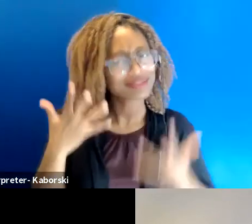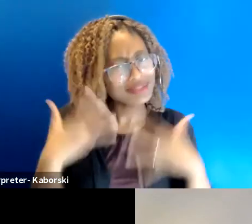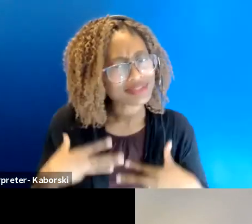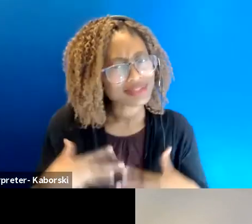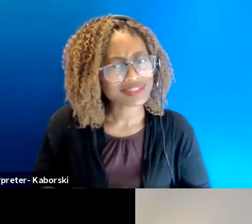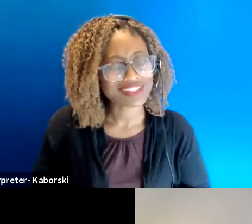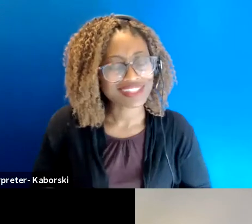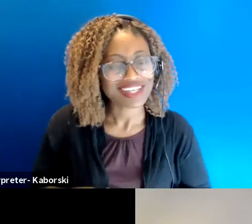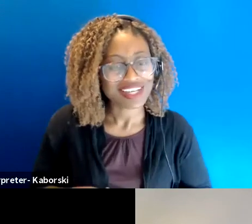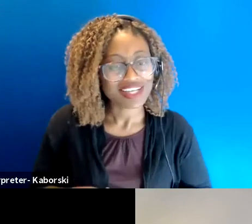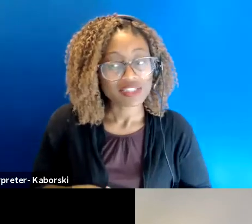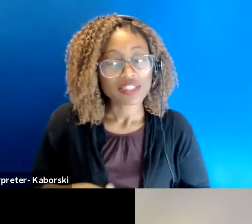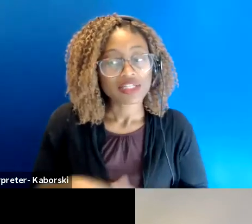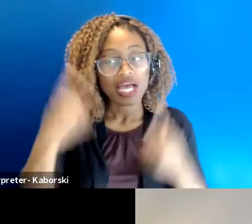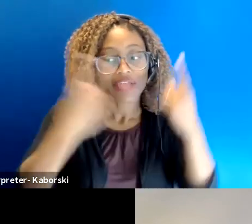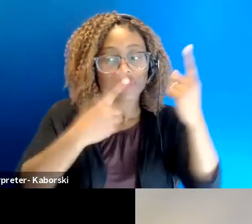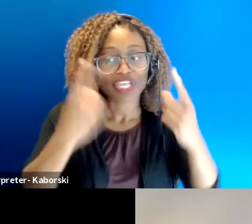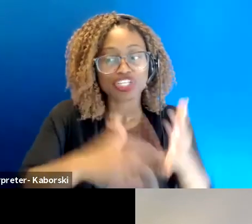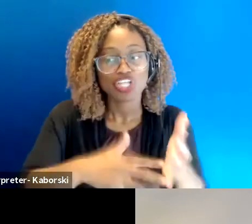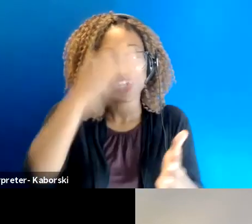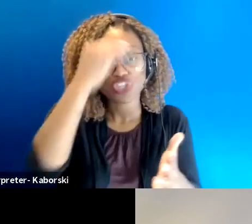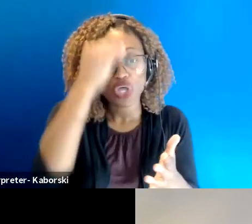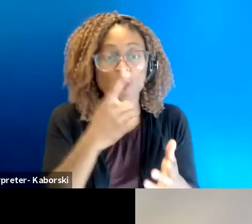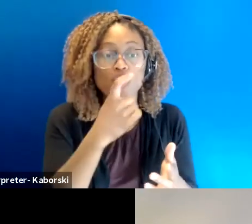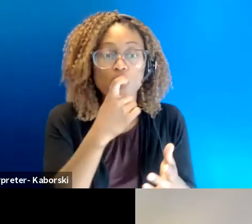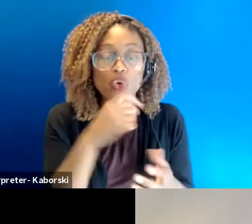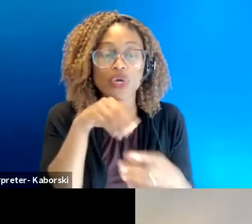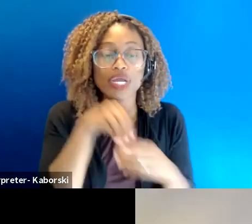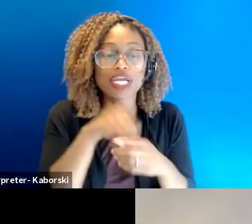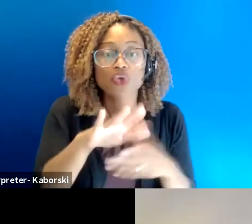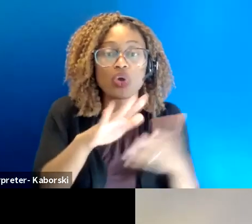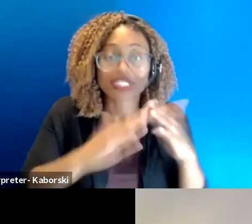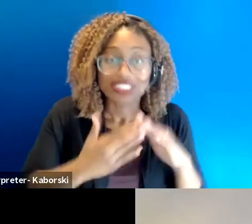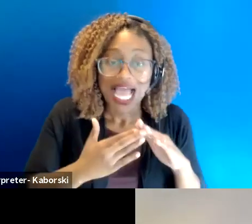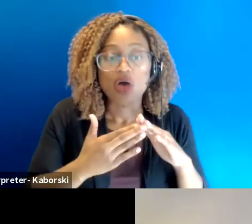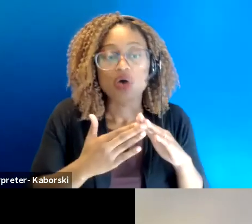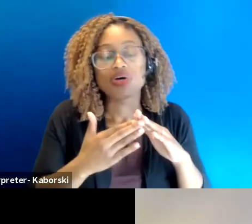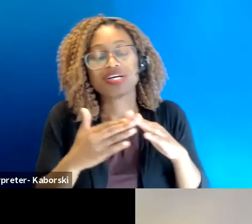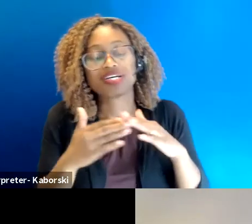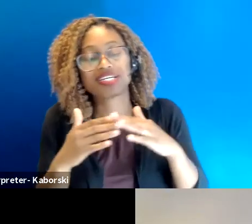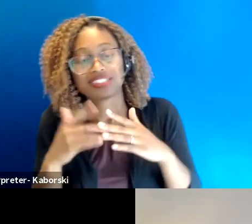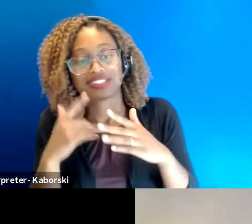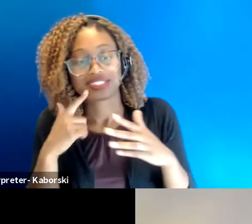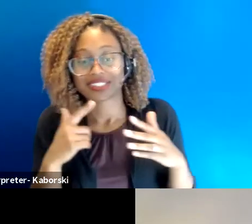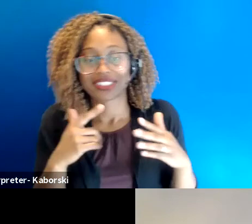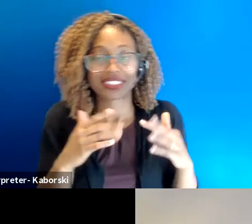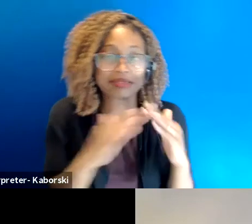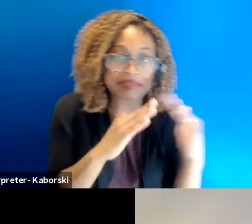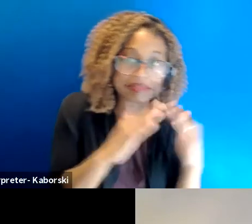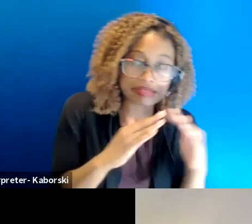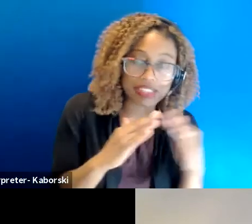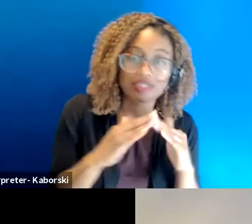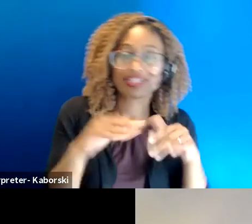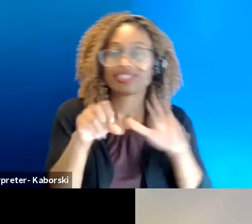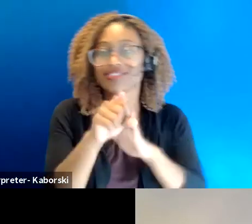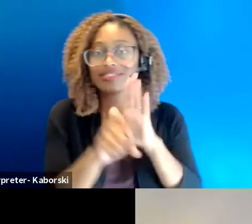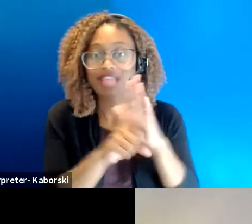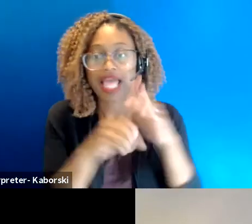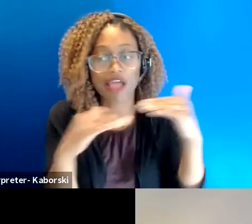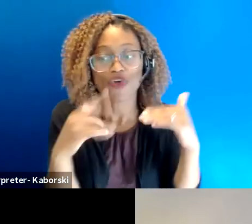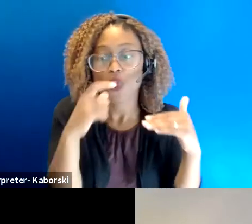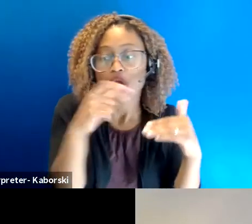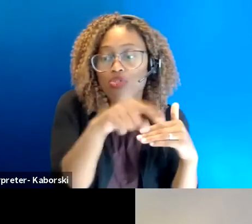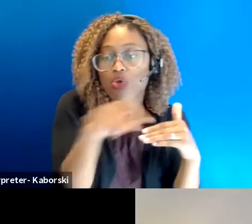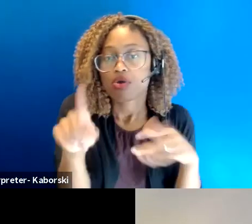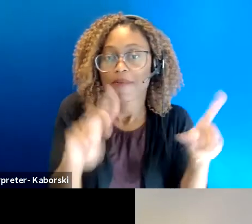it's really learning who on your town, city, state level, who are the people in charge